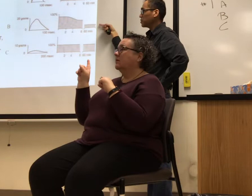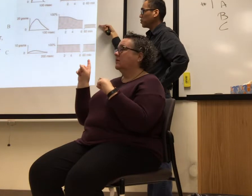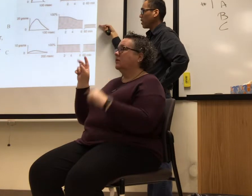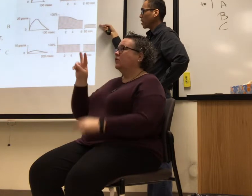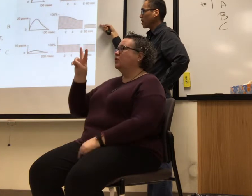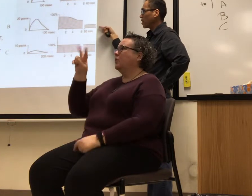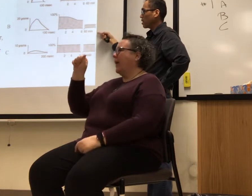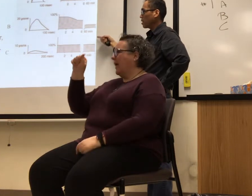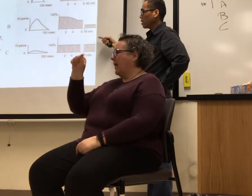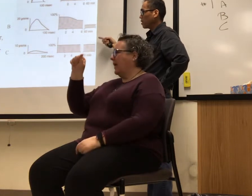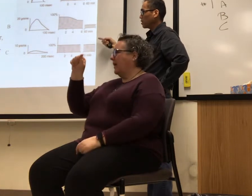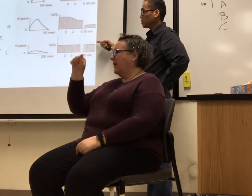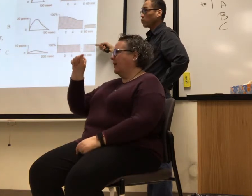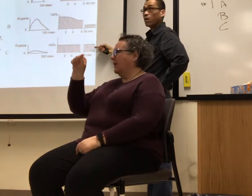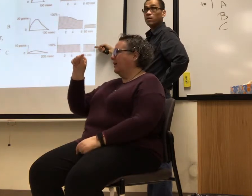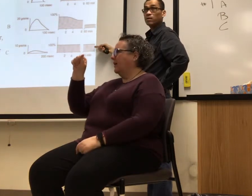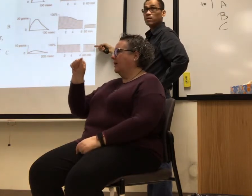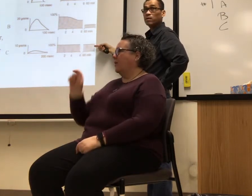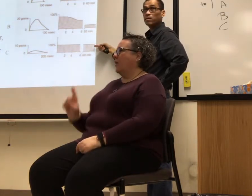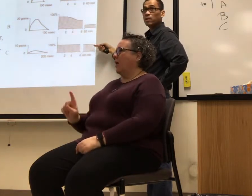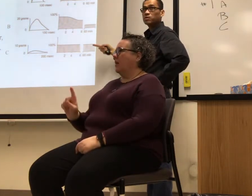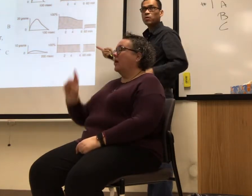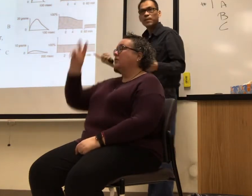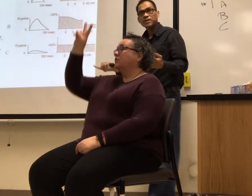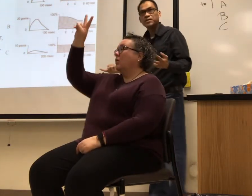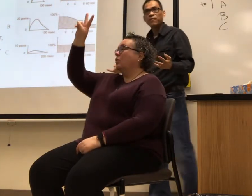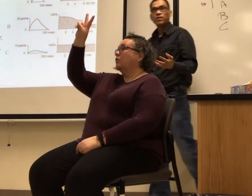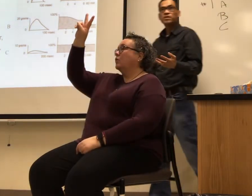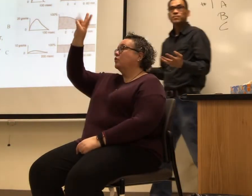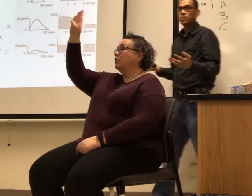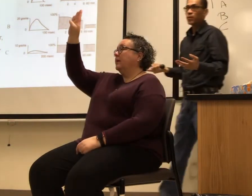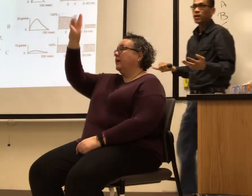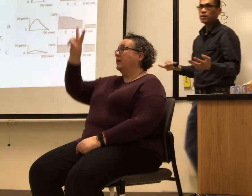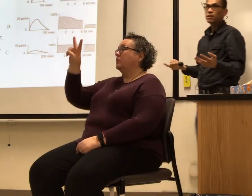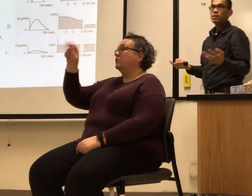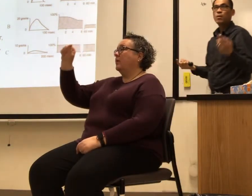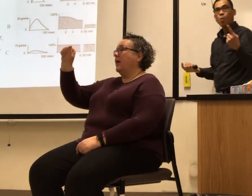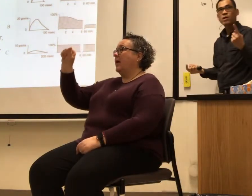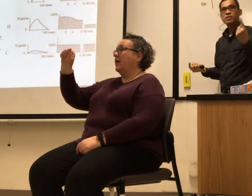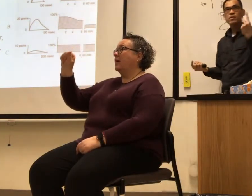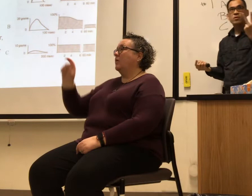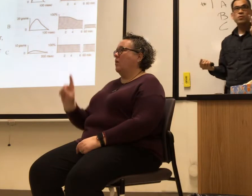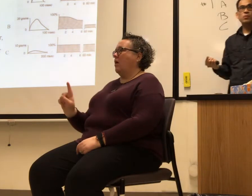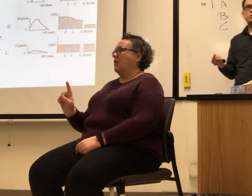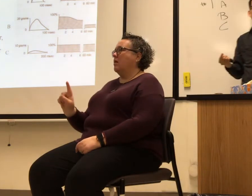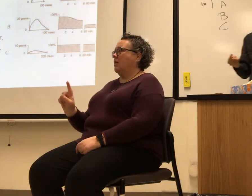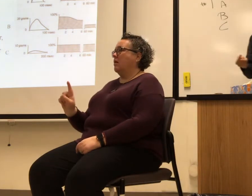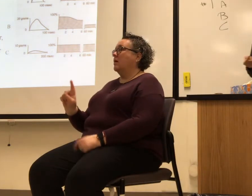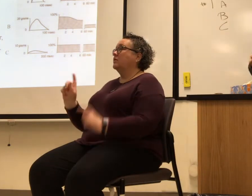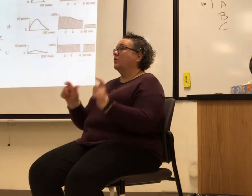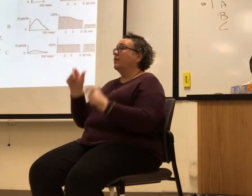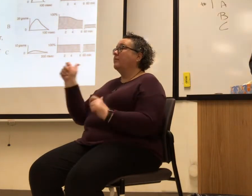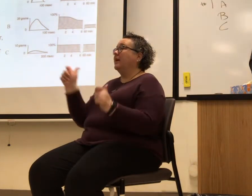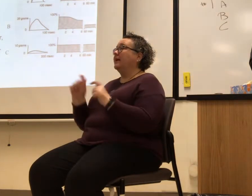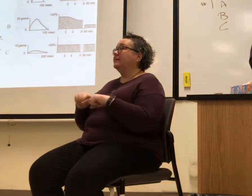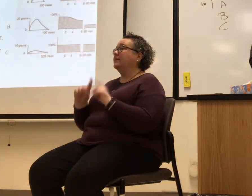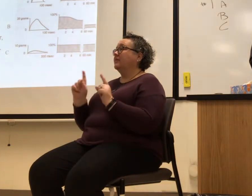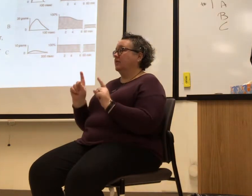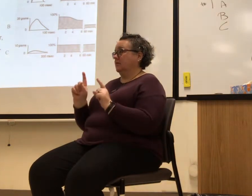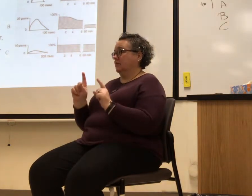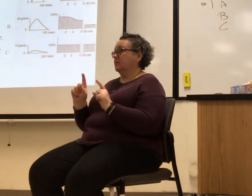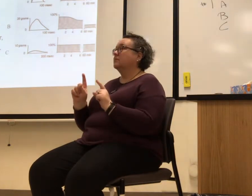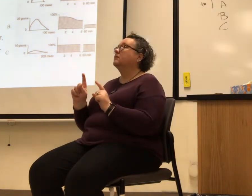2A. This is 2A, this is 1. So the biggest difference is between the 1s and the 2s, type 1 and type 2s.